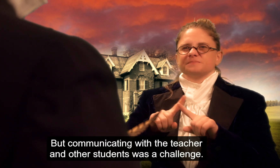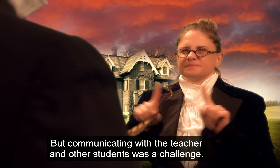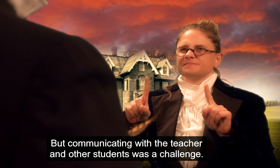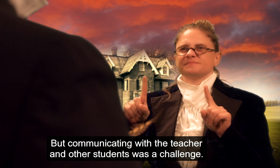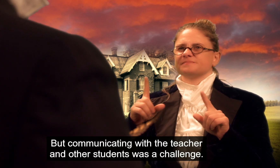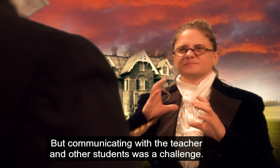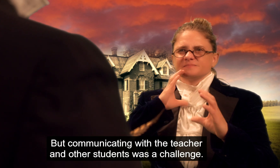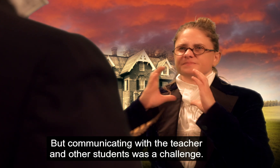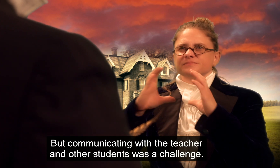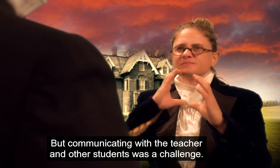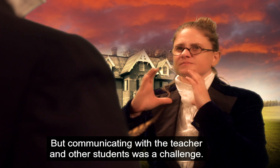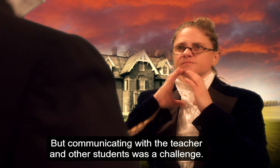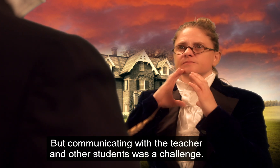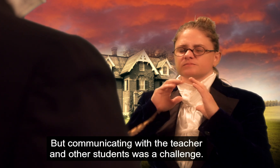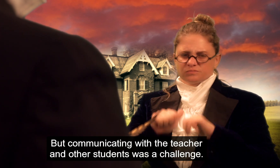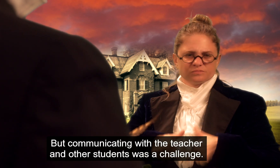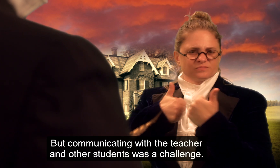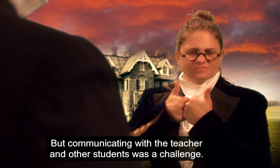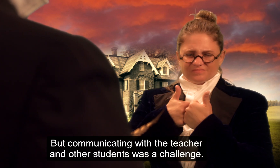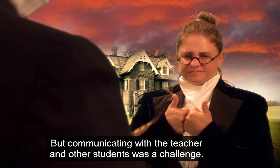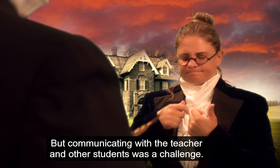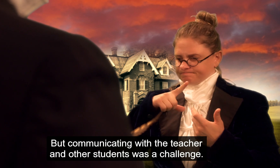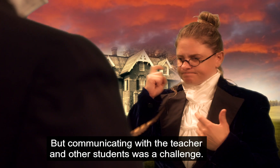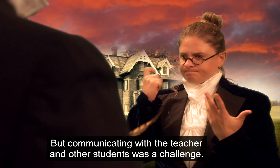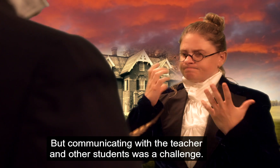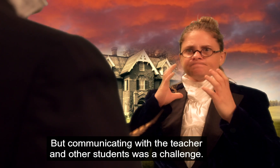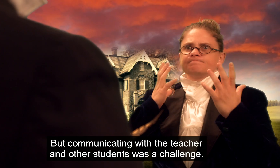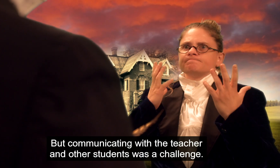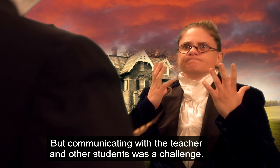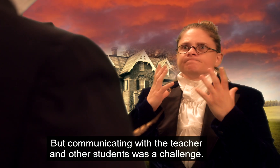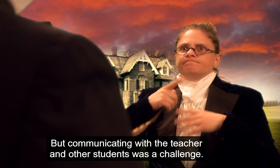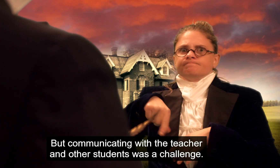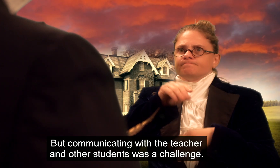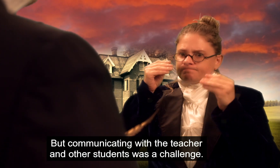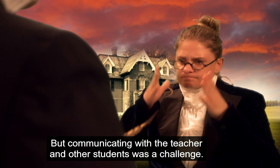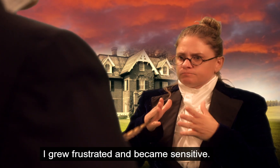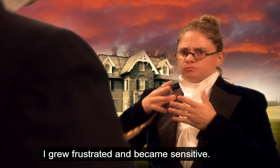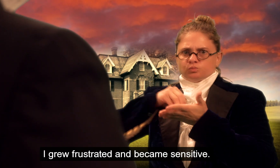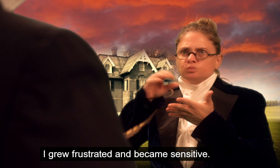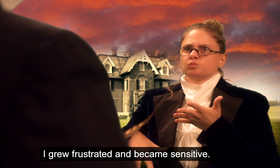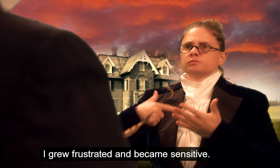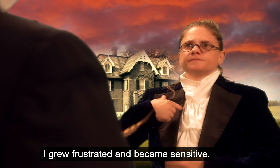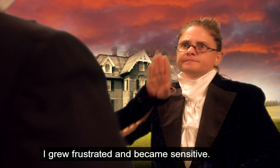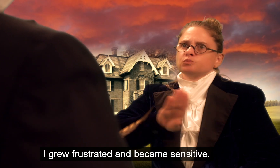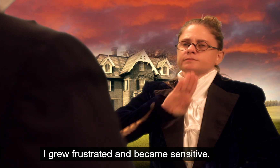But communicating with the teacher and other students was a challenge. I grew frustrated and